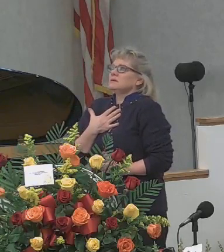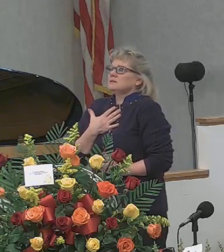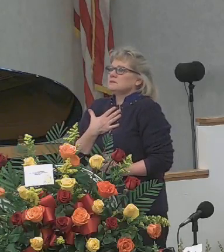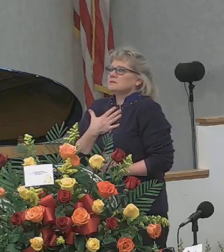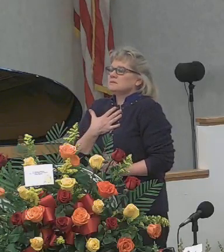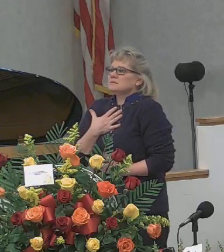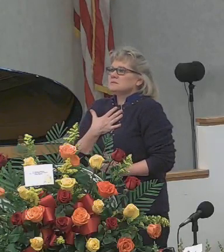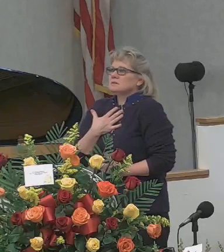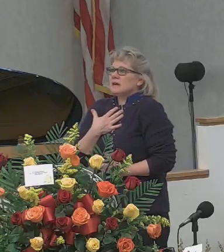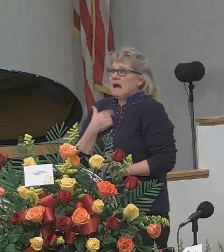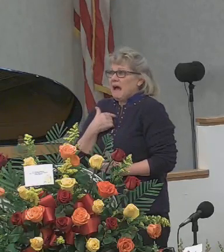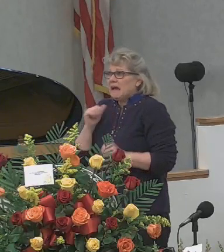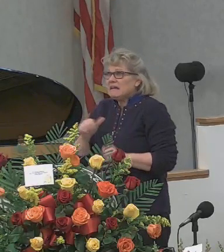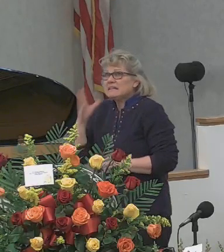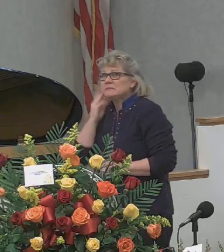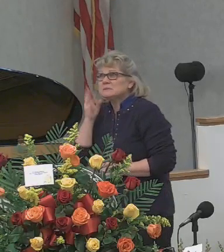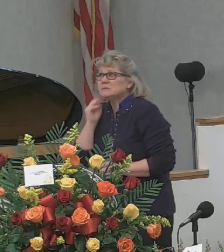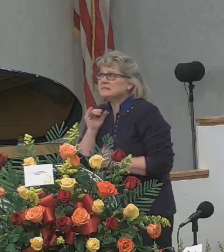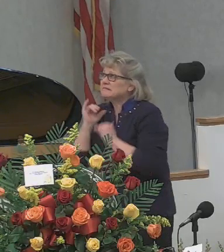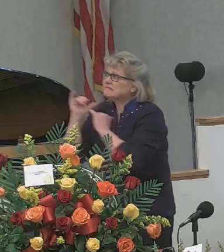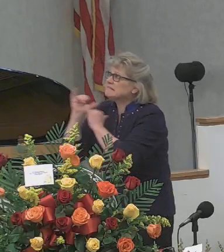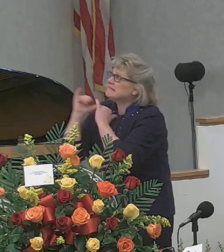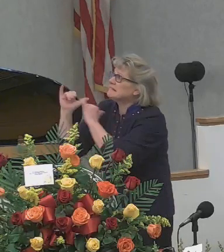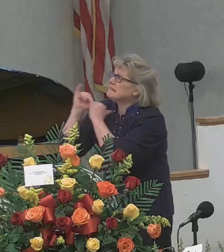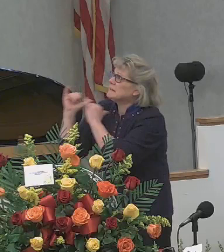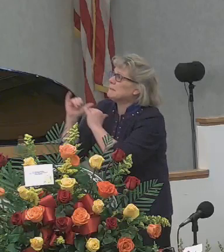you know, I could experience that. You know.